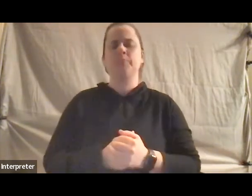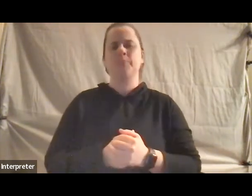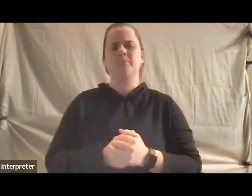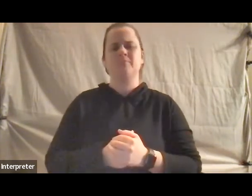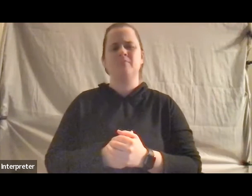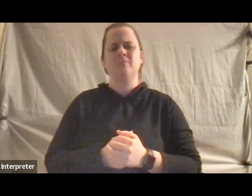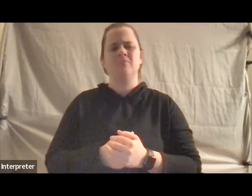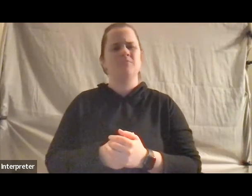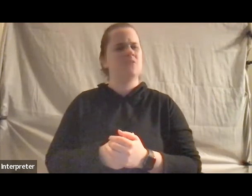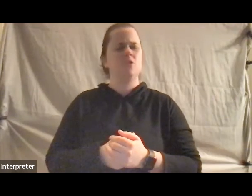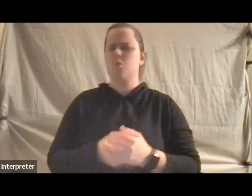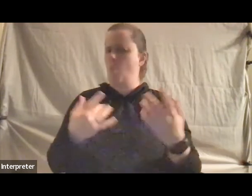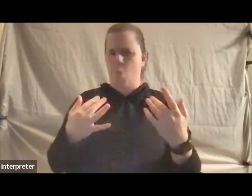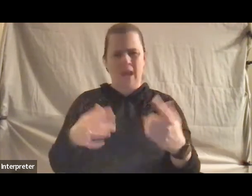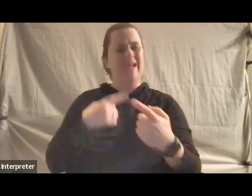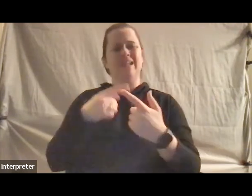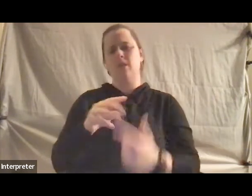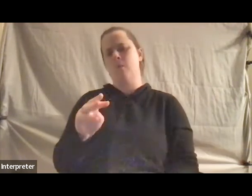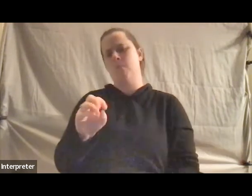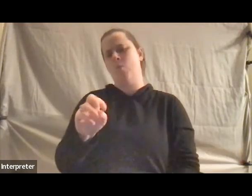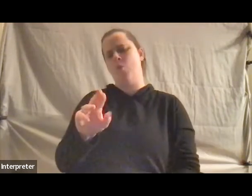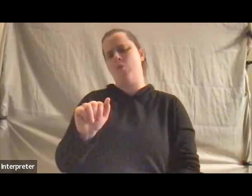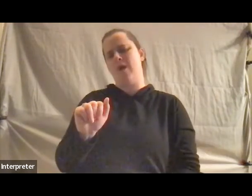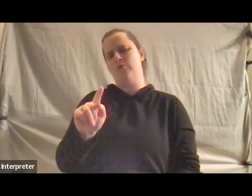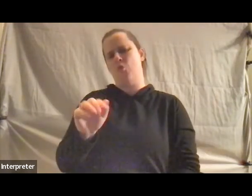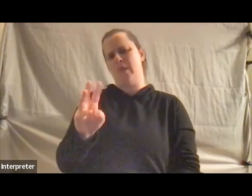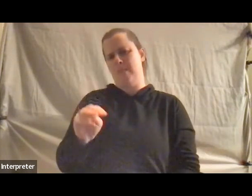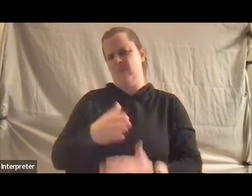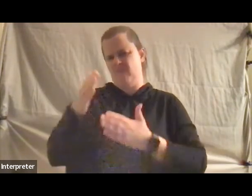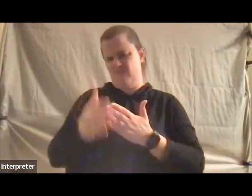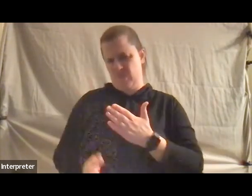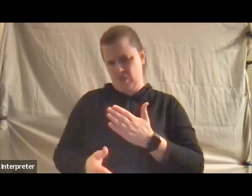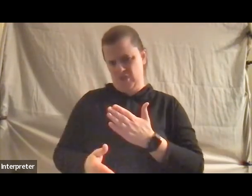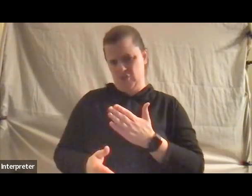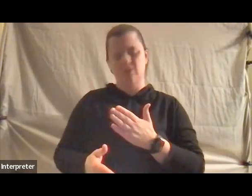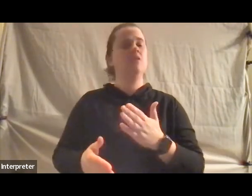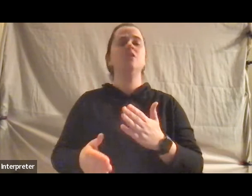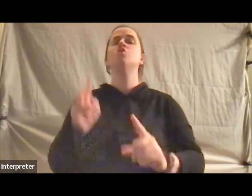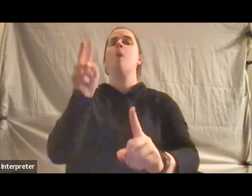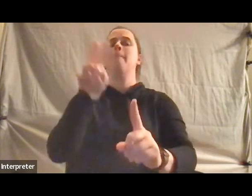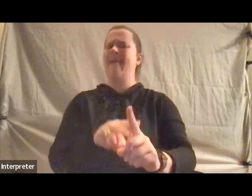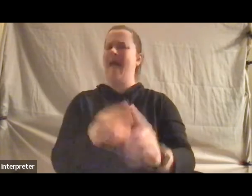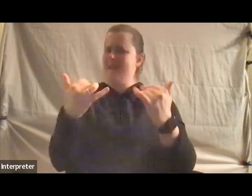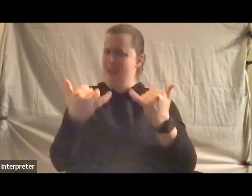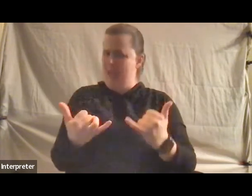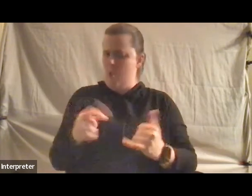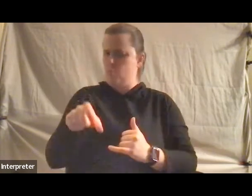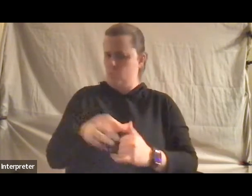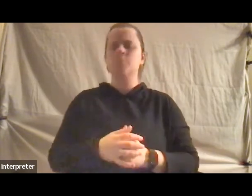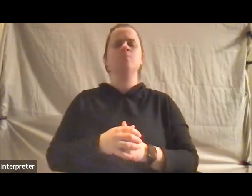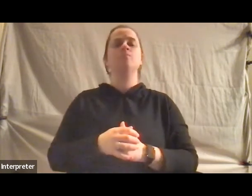wait for the moratorium to end on March 31st, but instead should apply now.